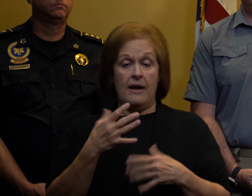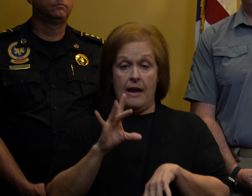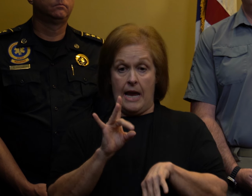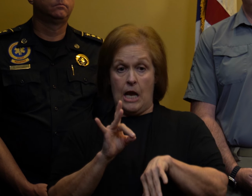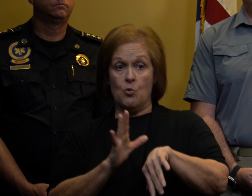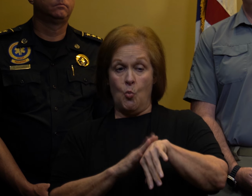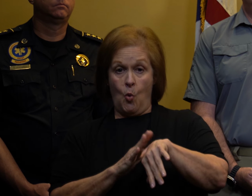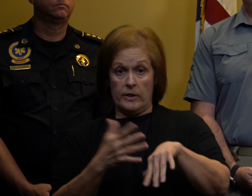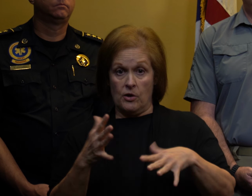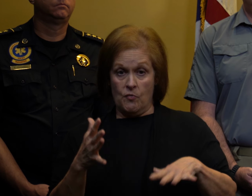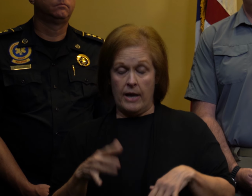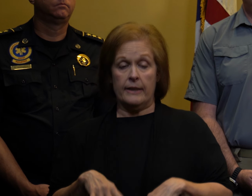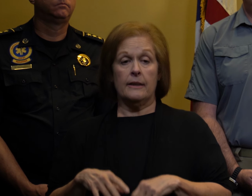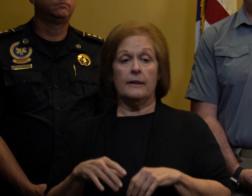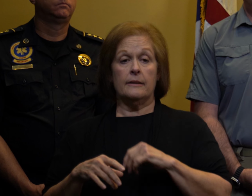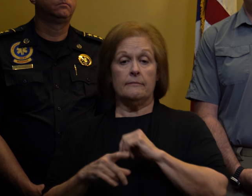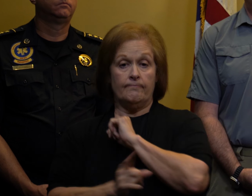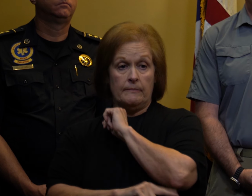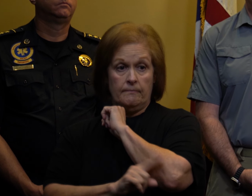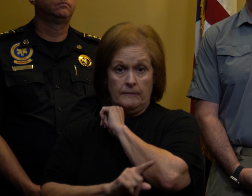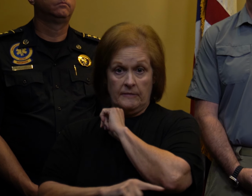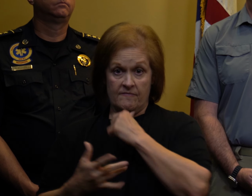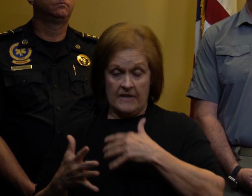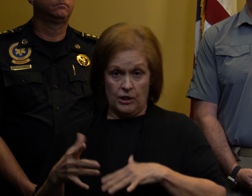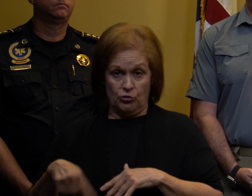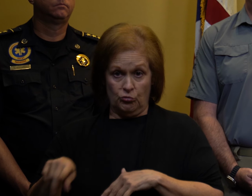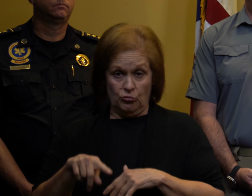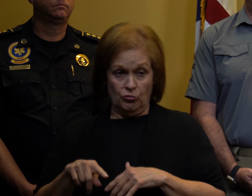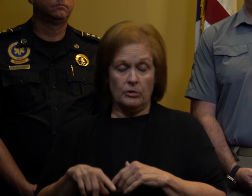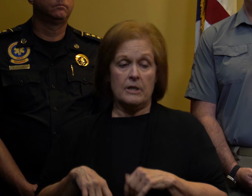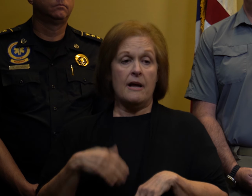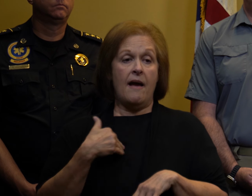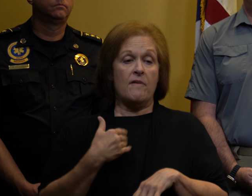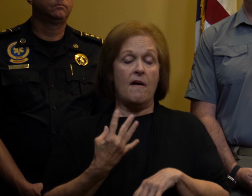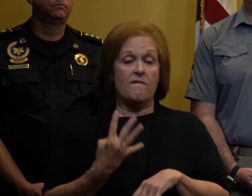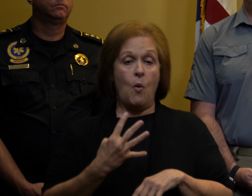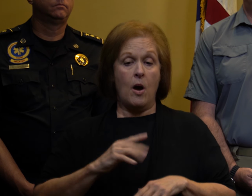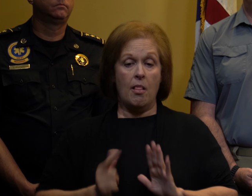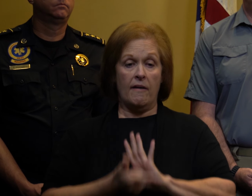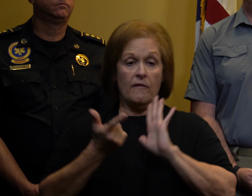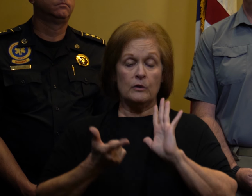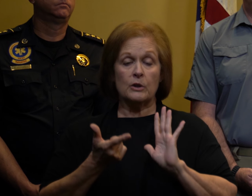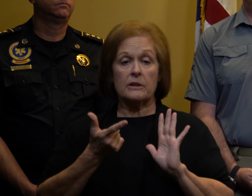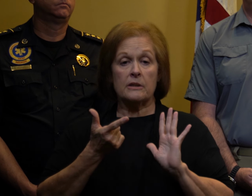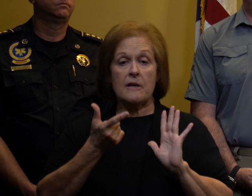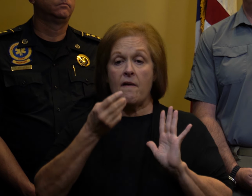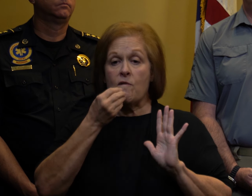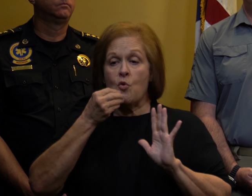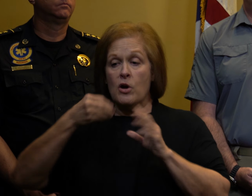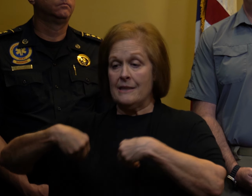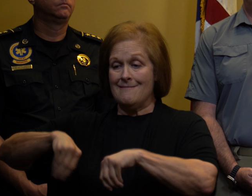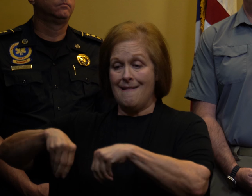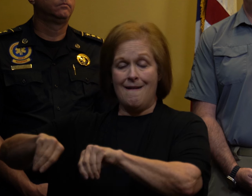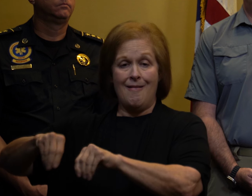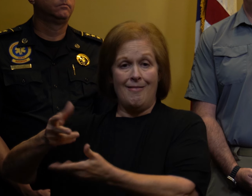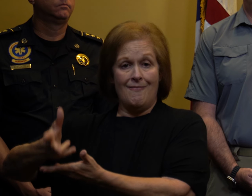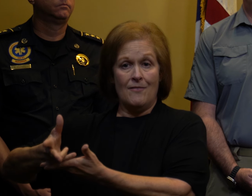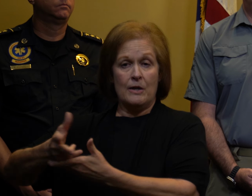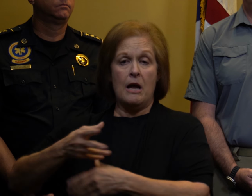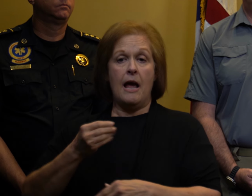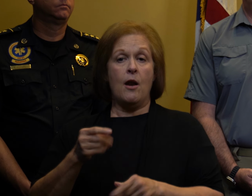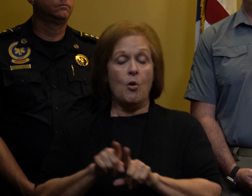2 citations, and 1 summons. The Fire Department issued 4 illegal food vendor citations, as well as